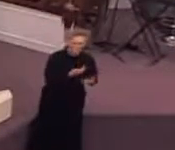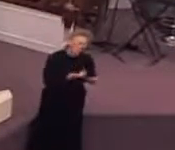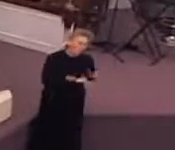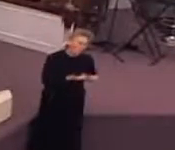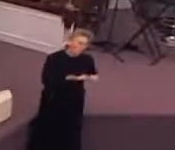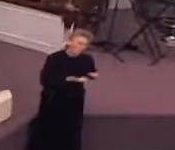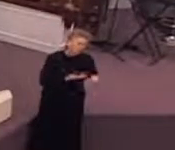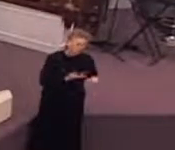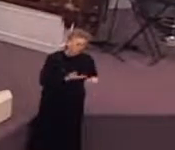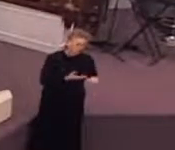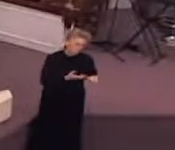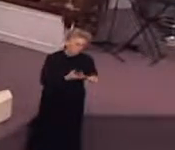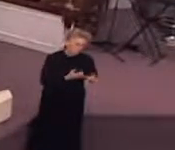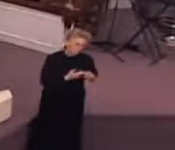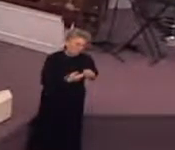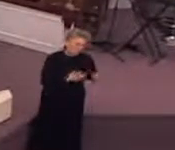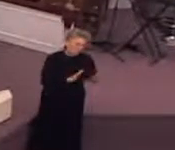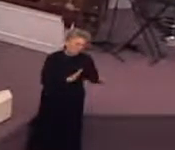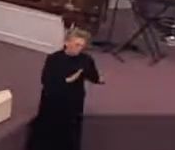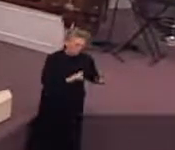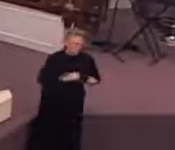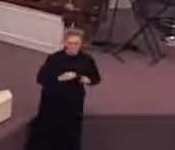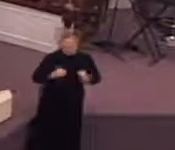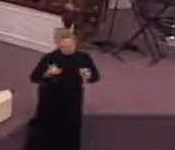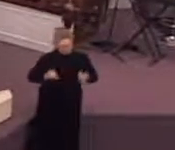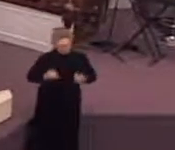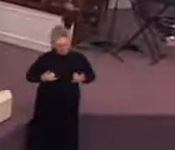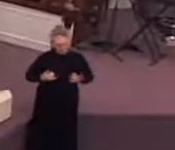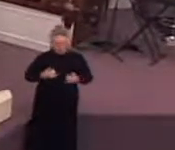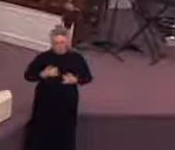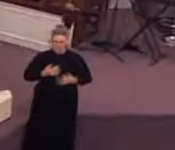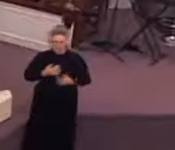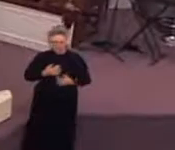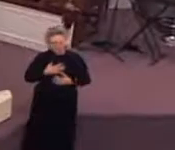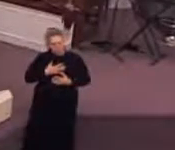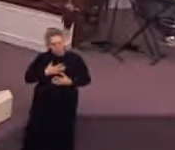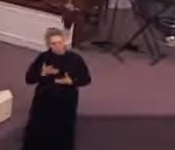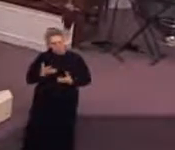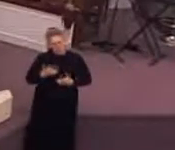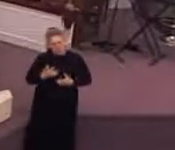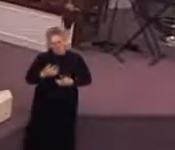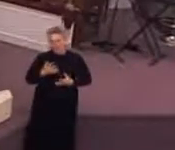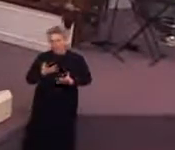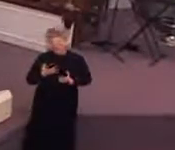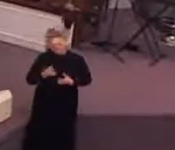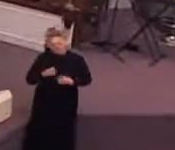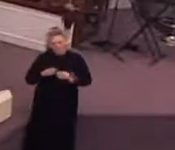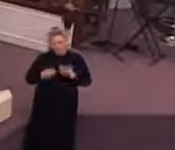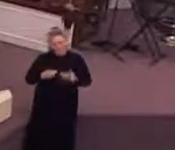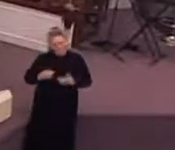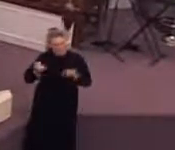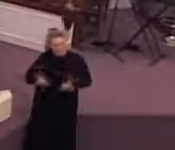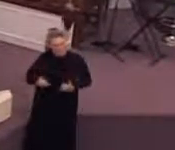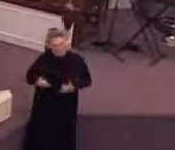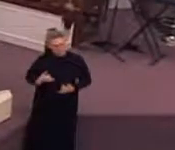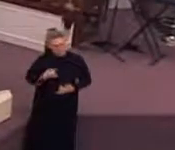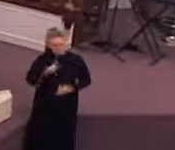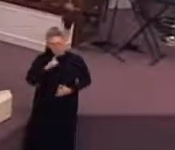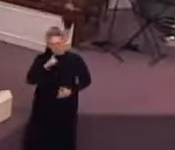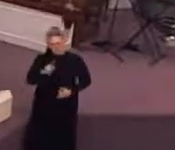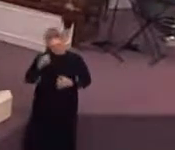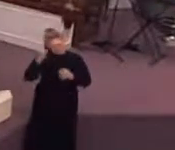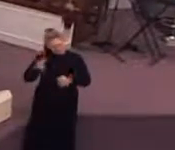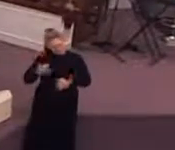revival. But I'm talking about we get to the place, amen, that I'm going to have revival. I am